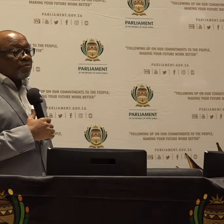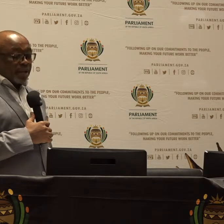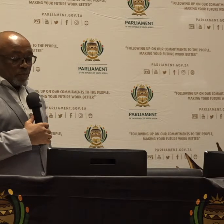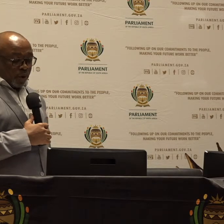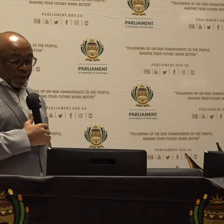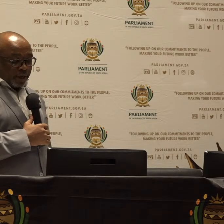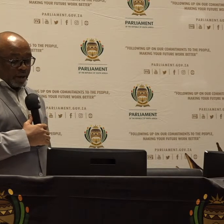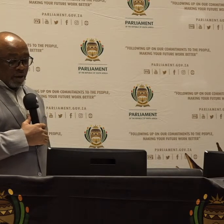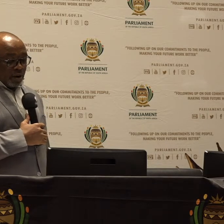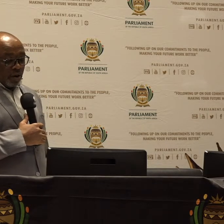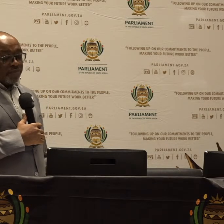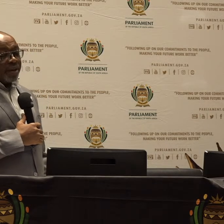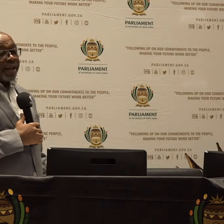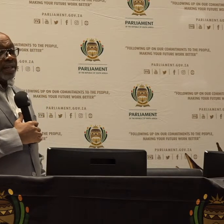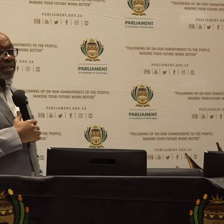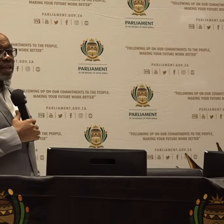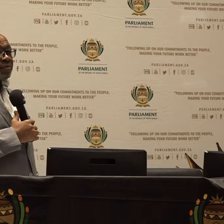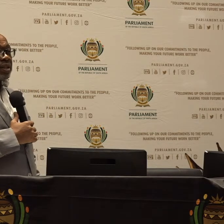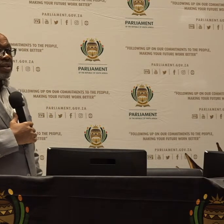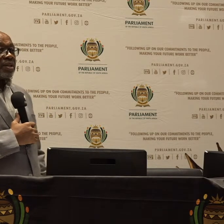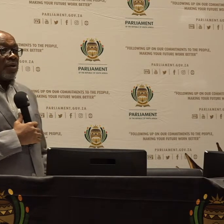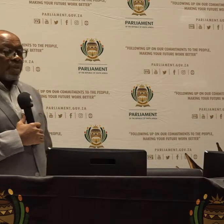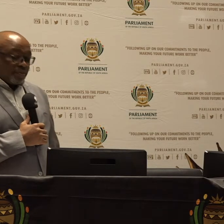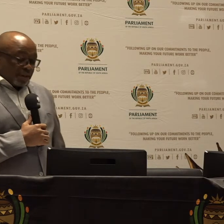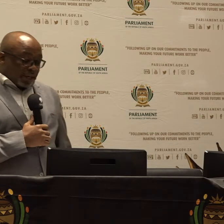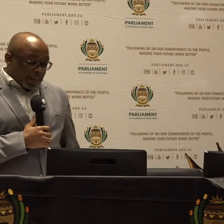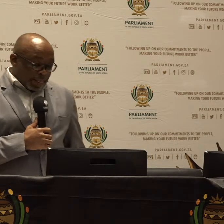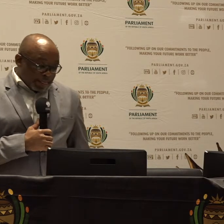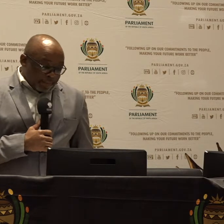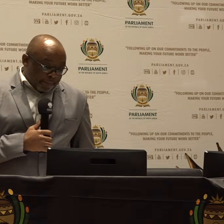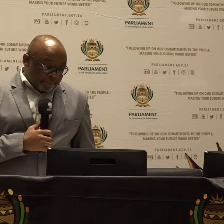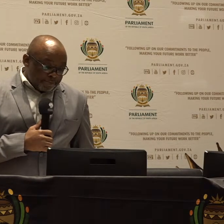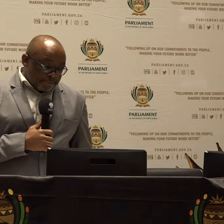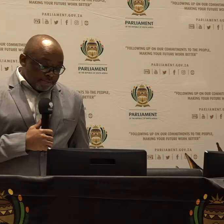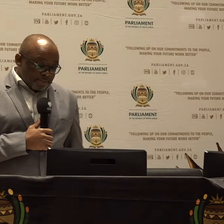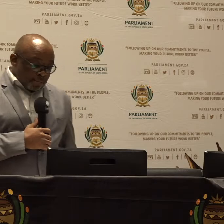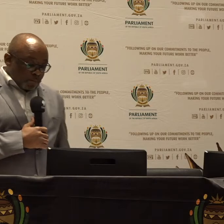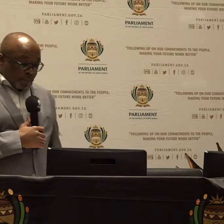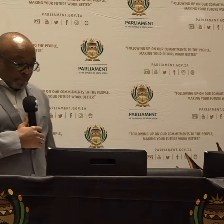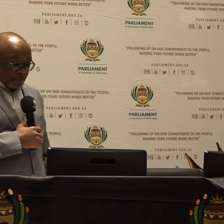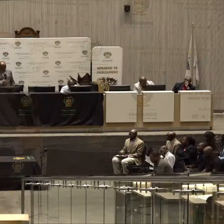Regulatory framework of rail safety in South Africa